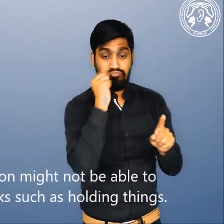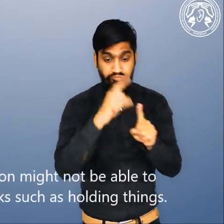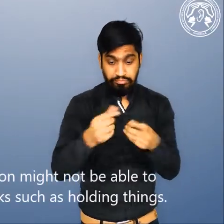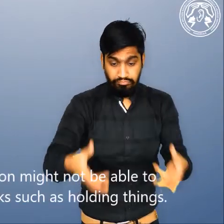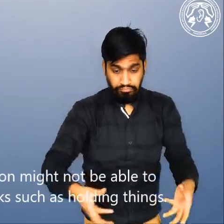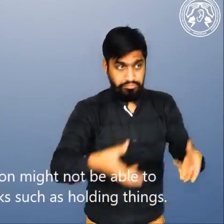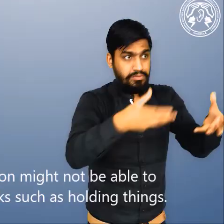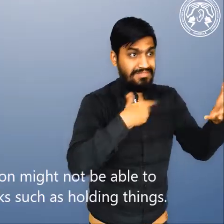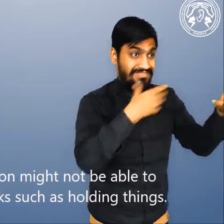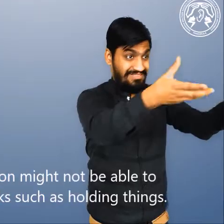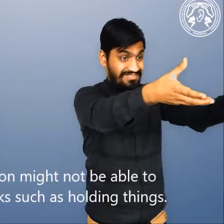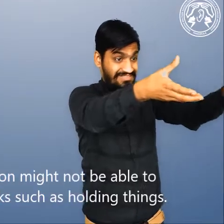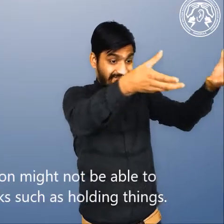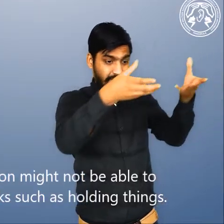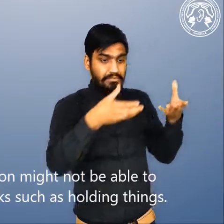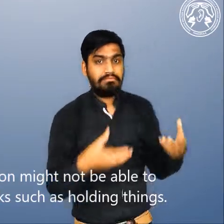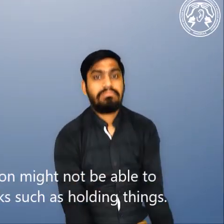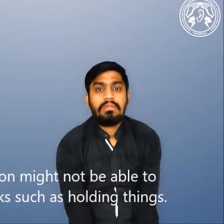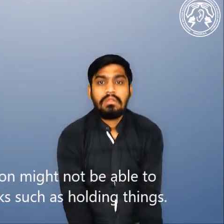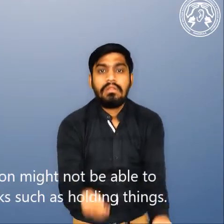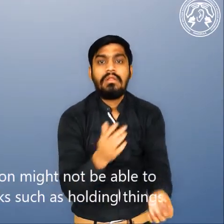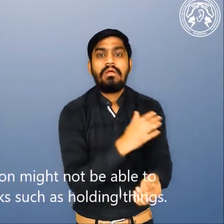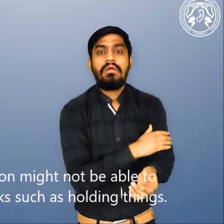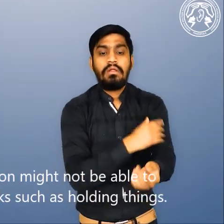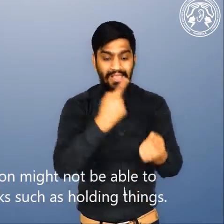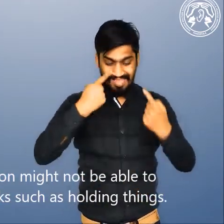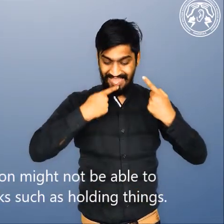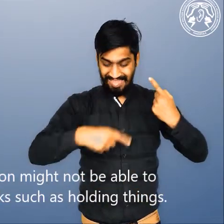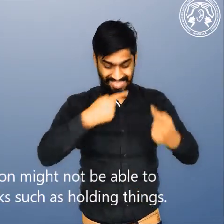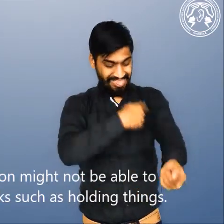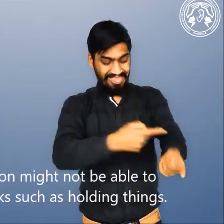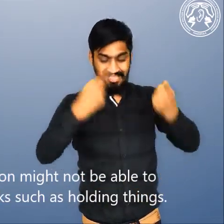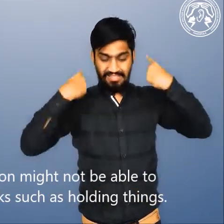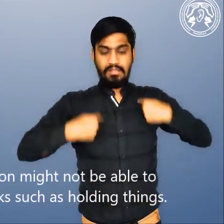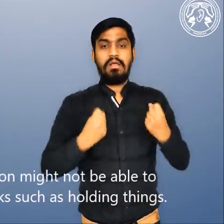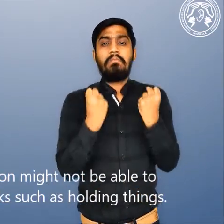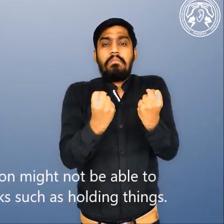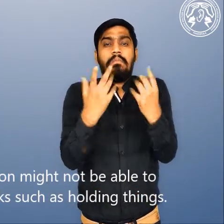But the person might not be able to do certain tasks such as holding things.